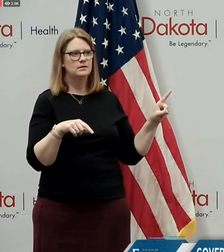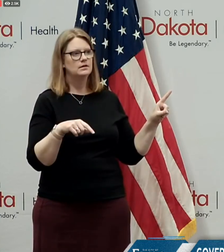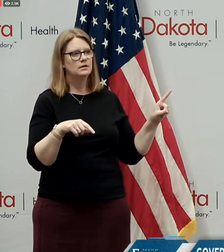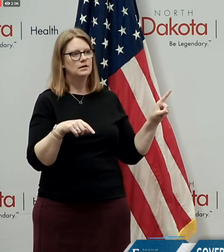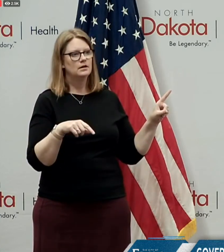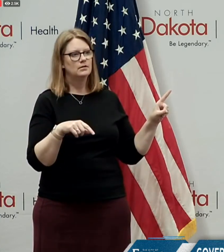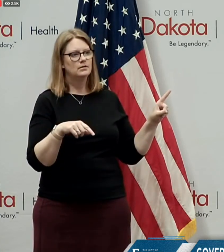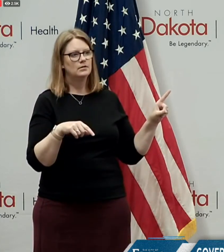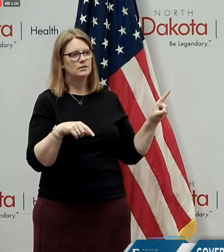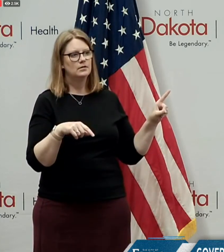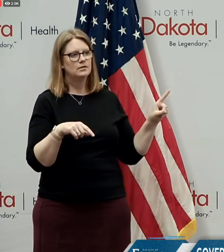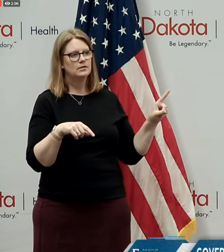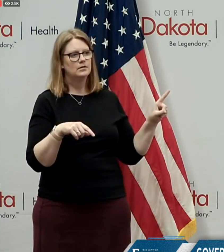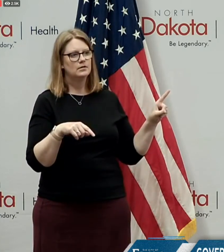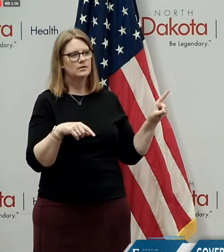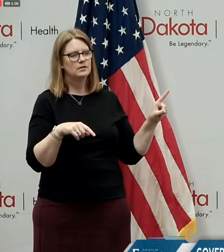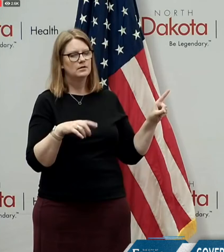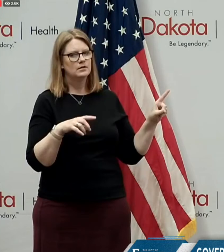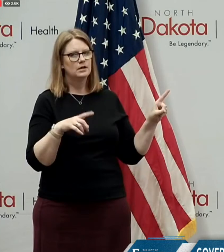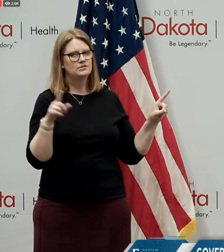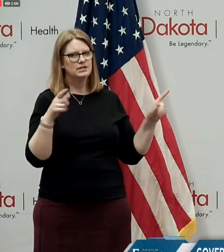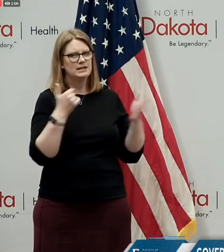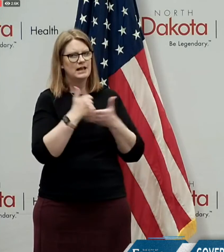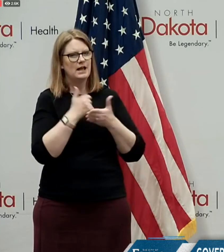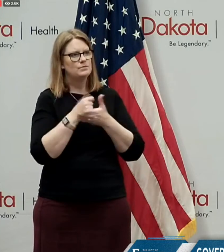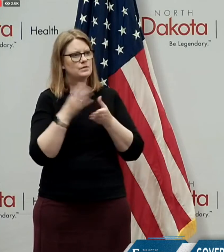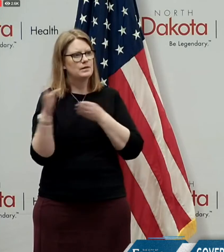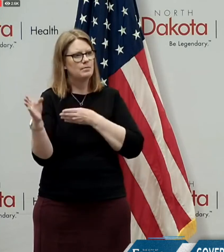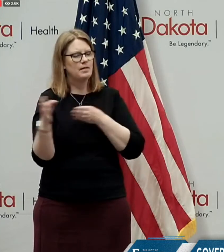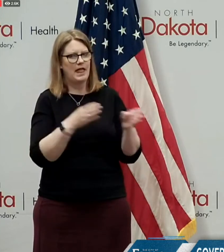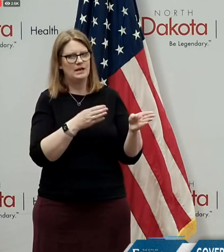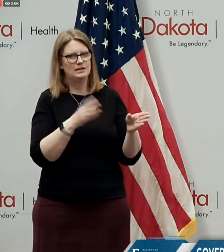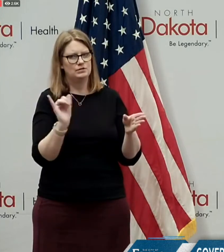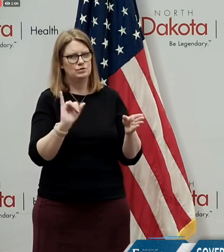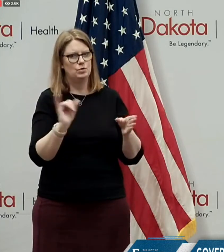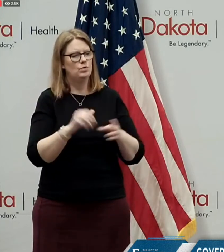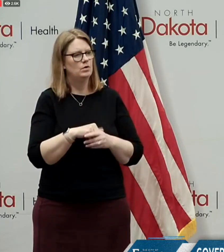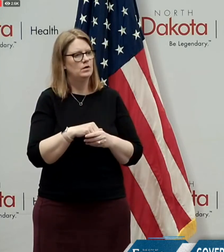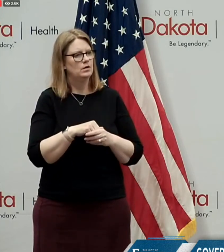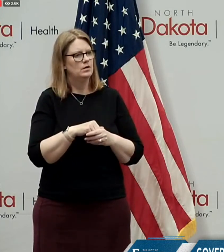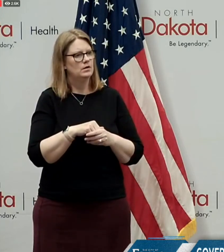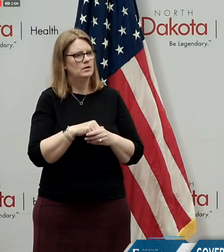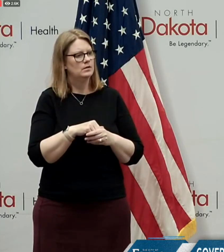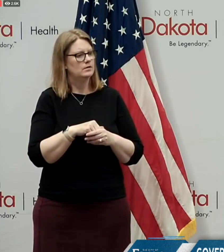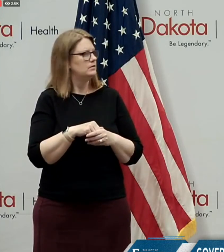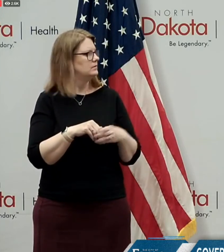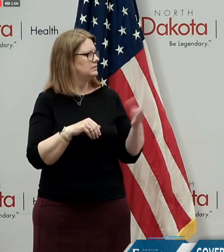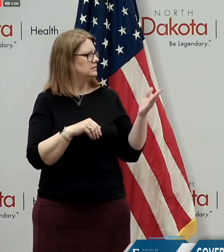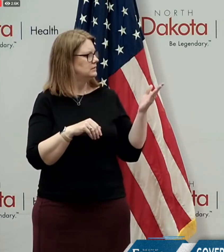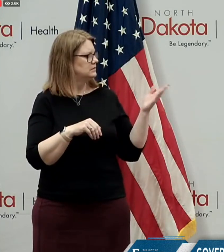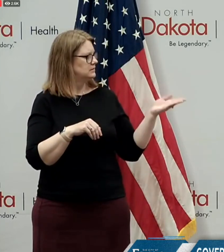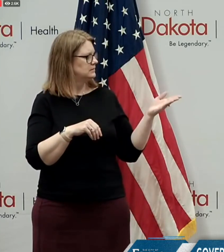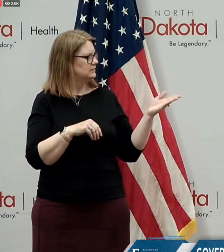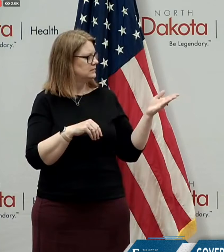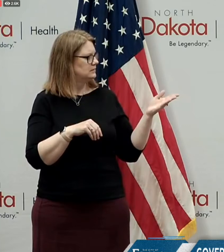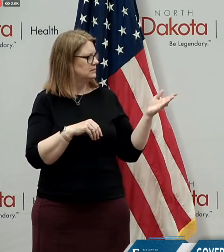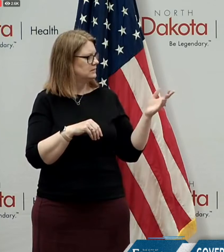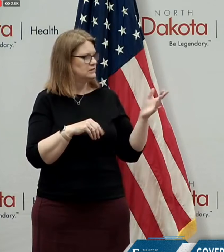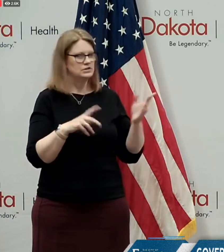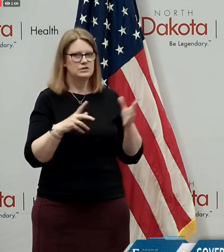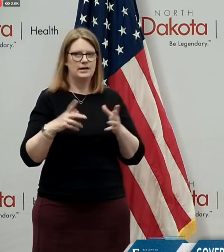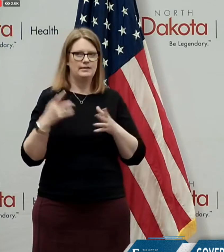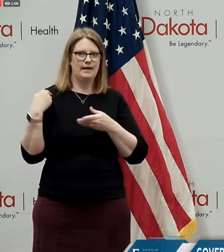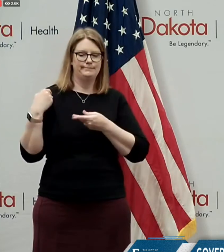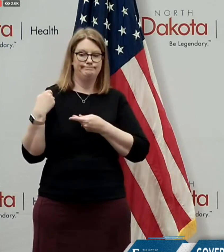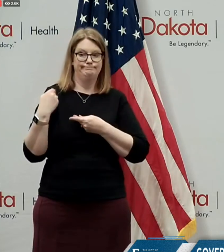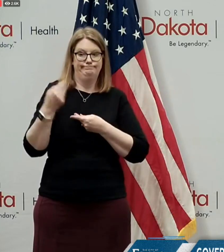of others are in there, planning, logistics, and whatever as it goes down. But she inherited this, and she's